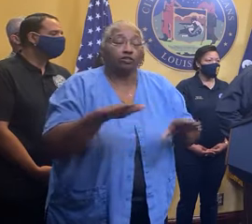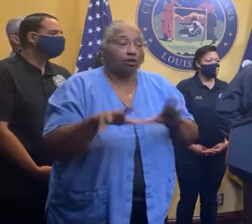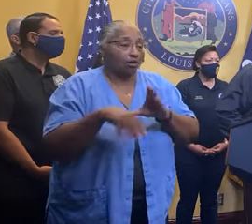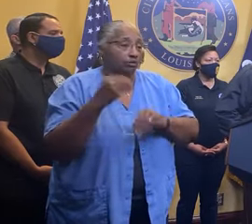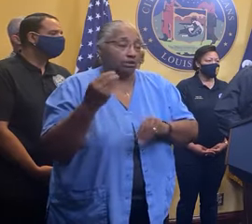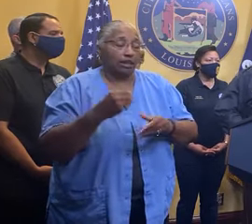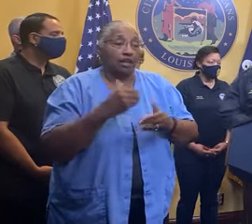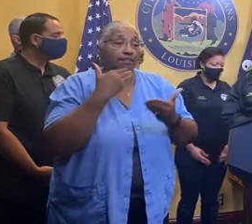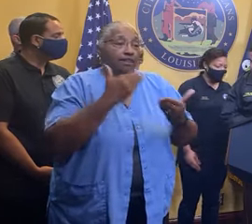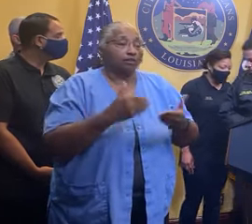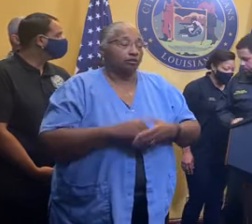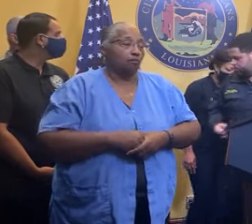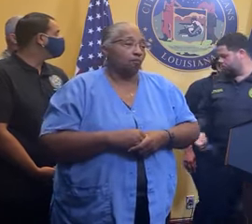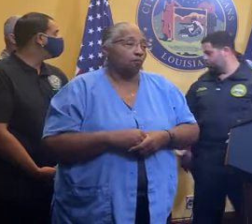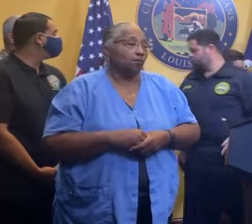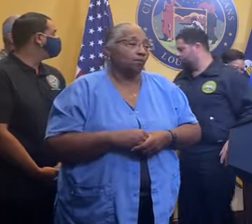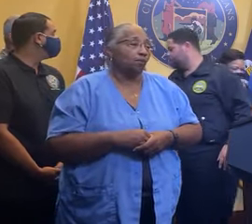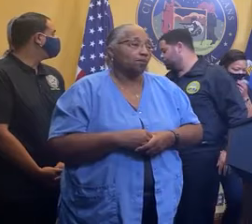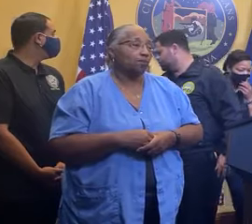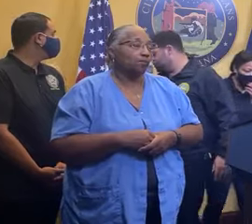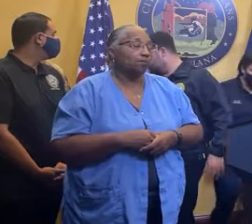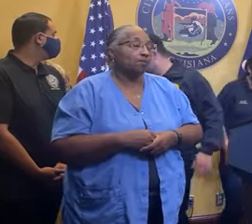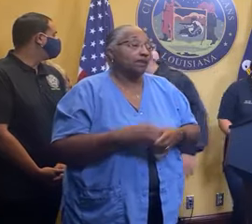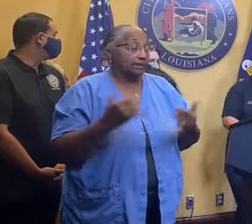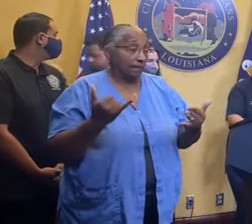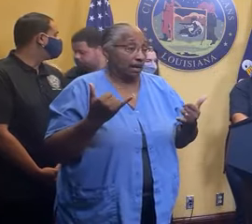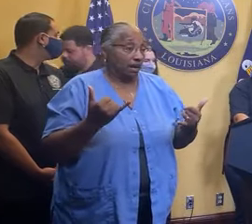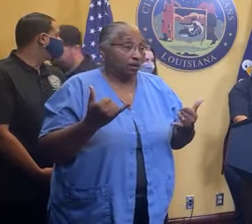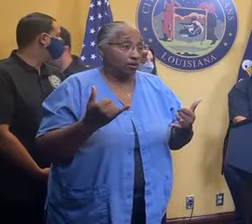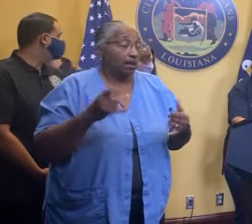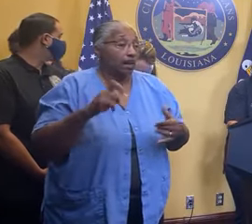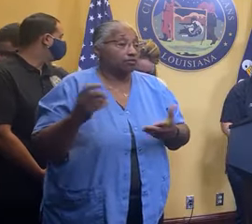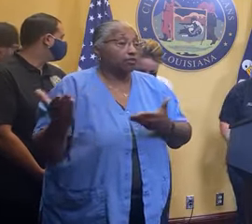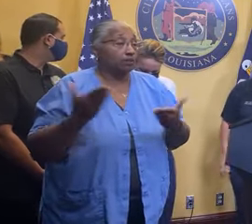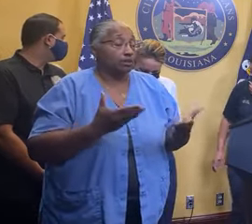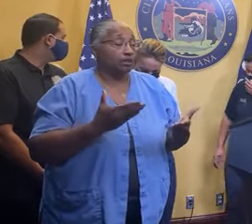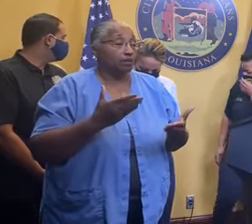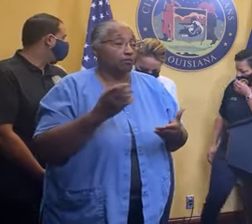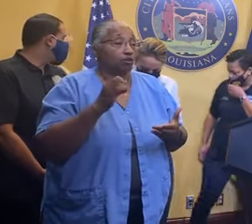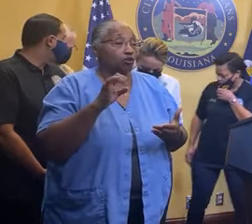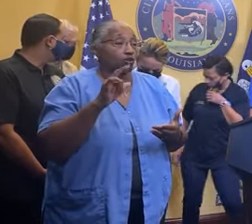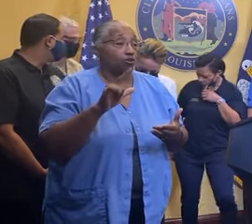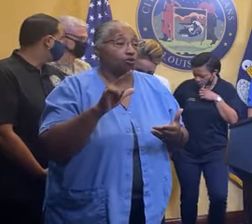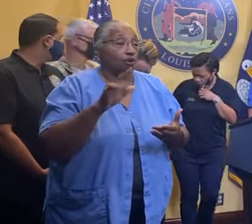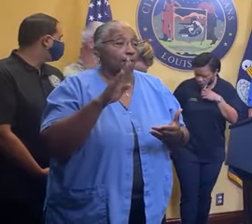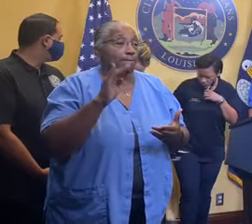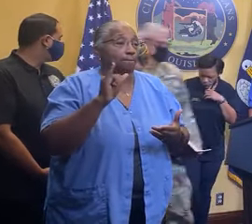outside. Thank you. Thank you so much. And now I have to bring up Colonel Bailey.